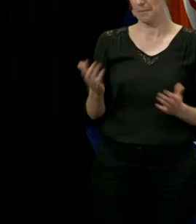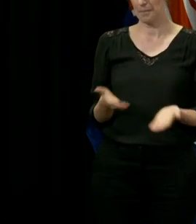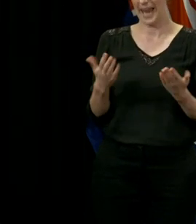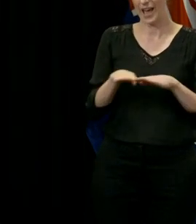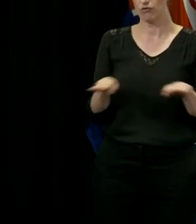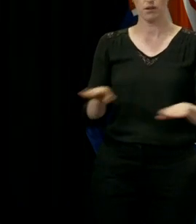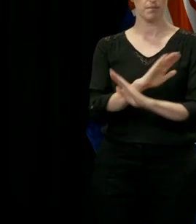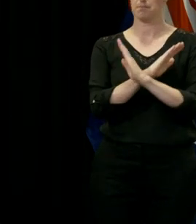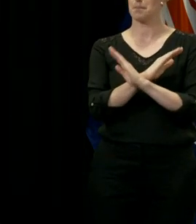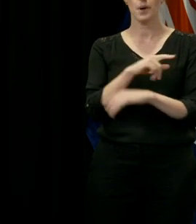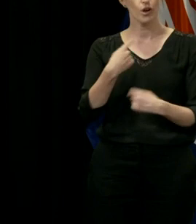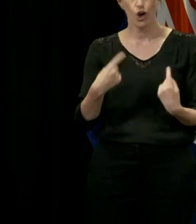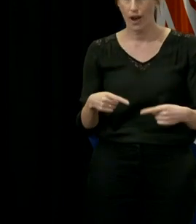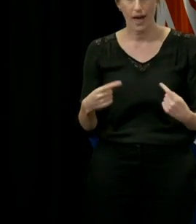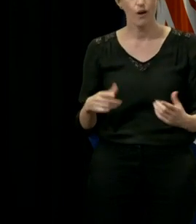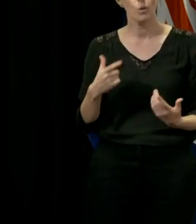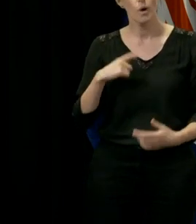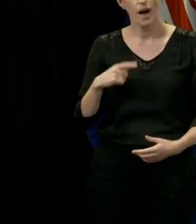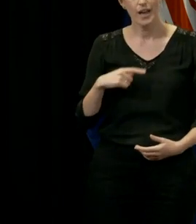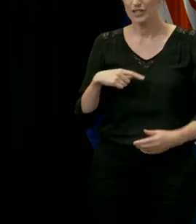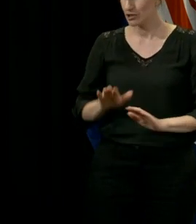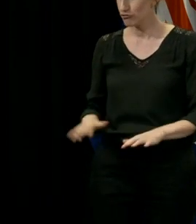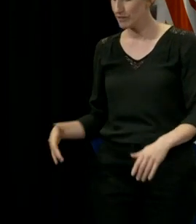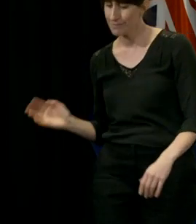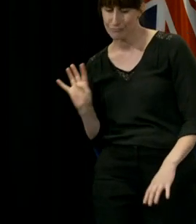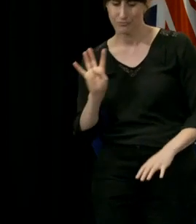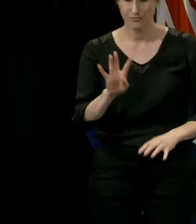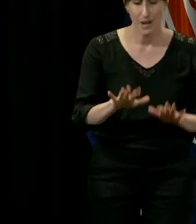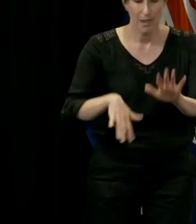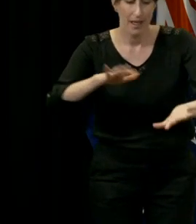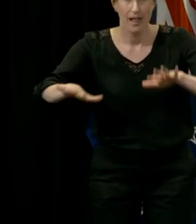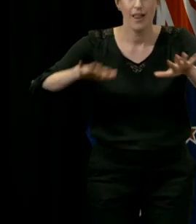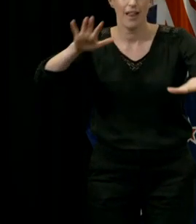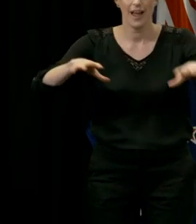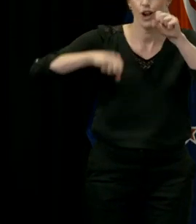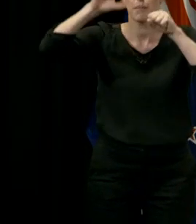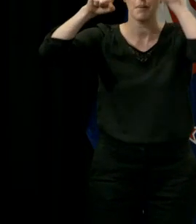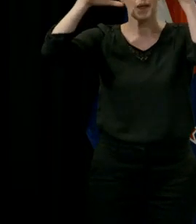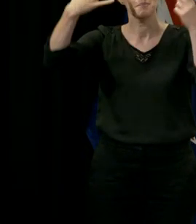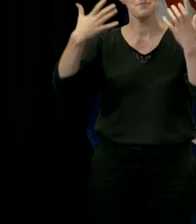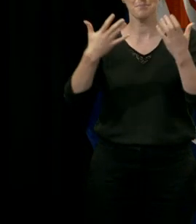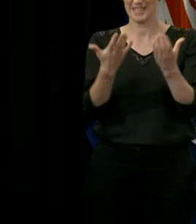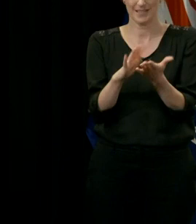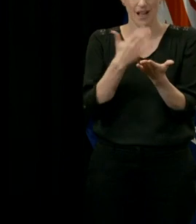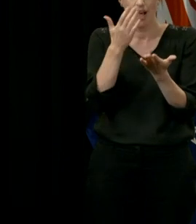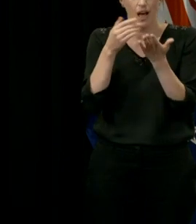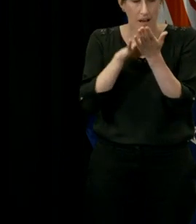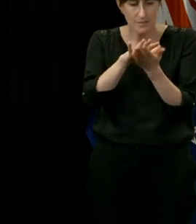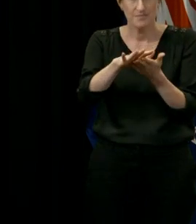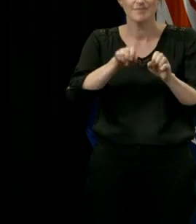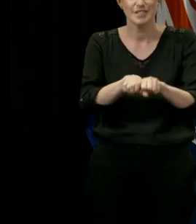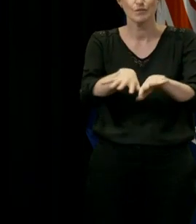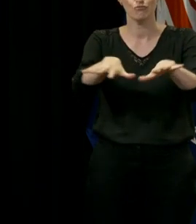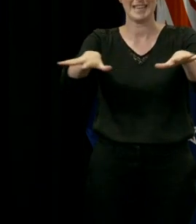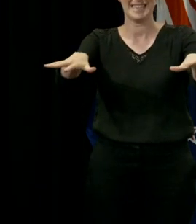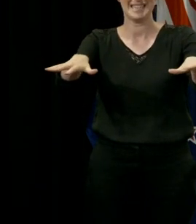children going through and using play equipment, that becomes a risk. And basically, you restart the clock. The moment someone touches a